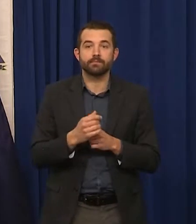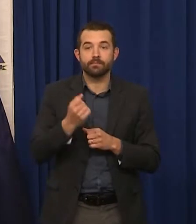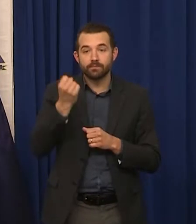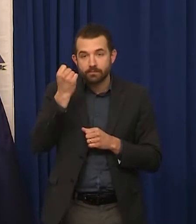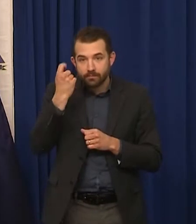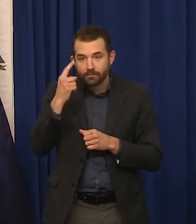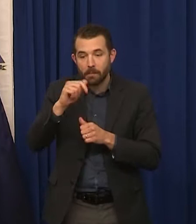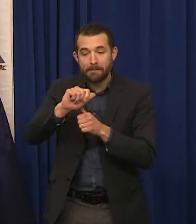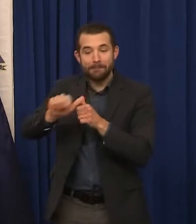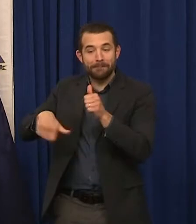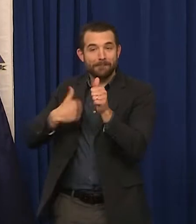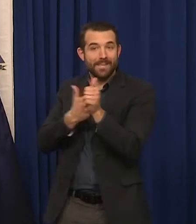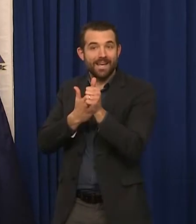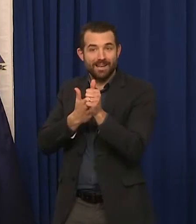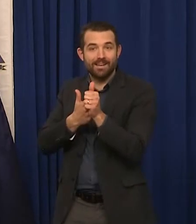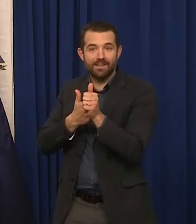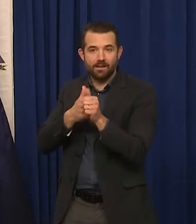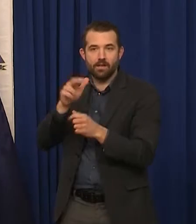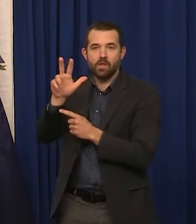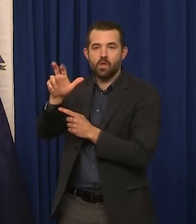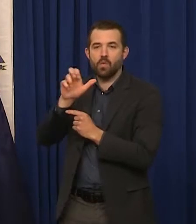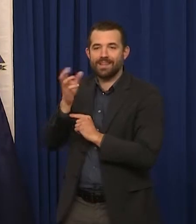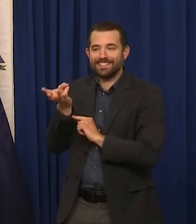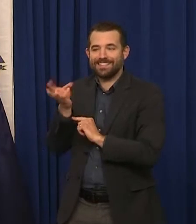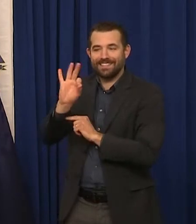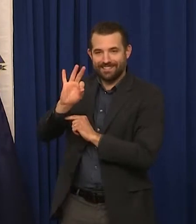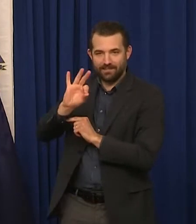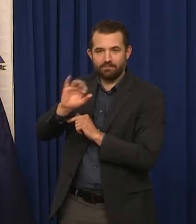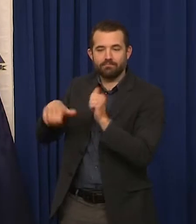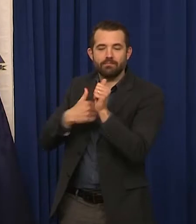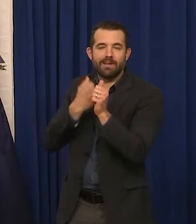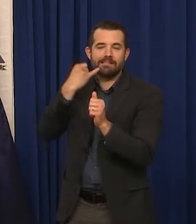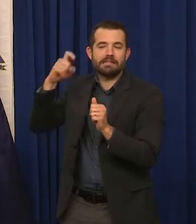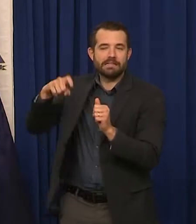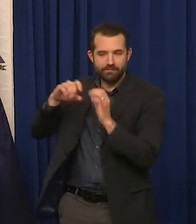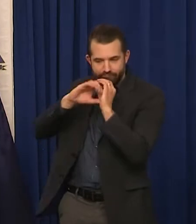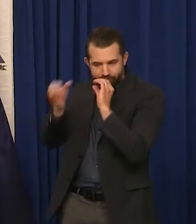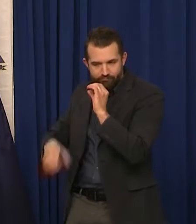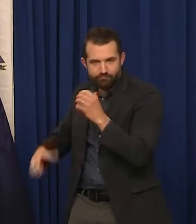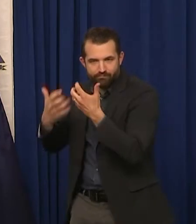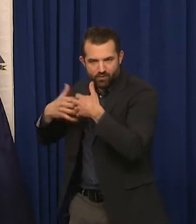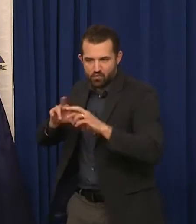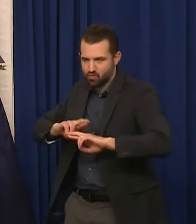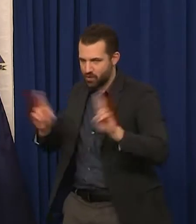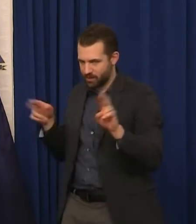of 369 alternative ventilators across the state.